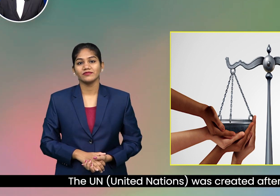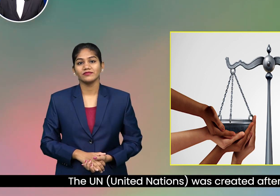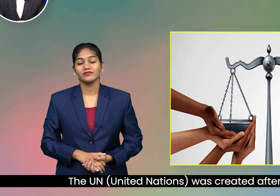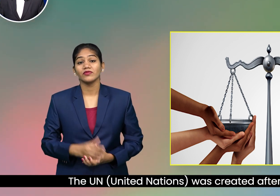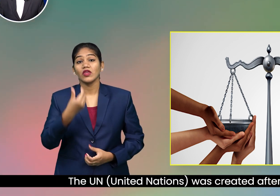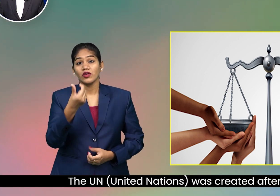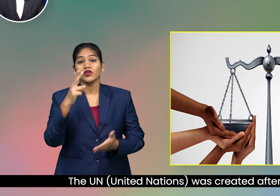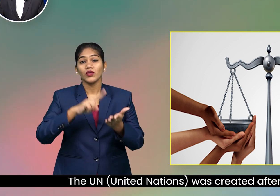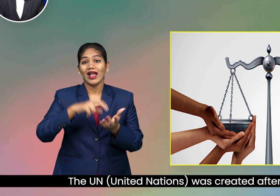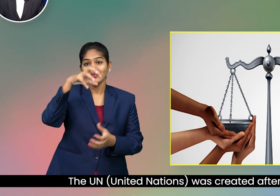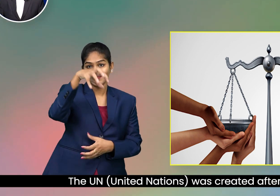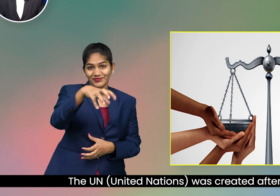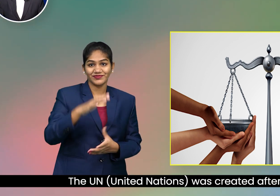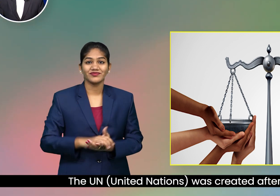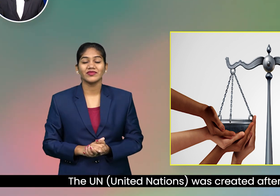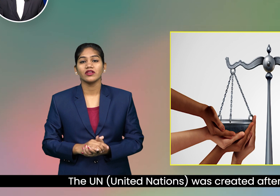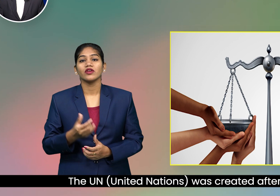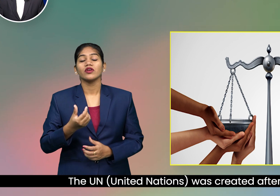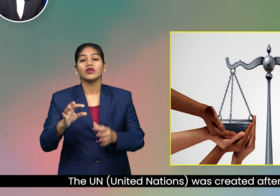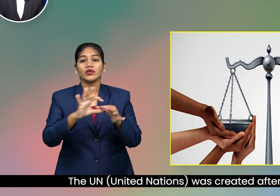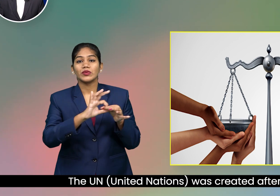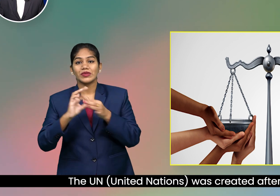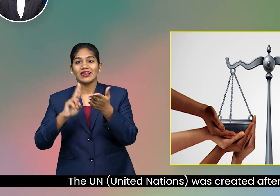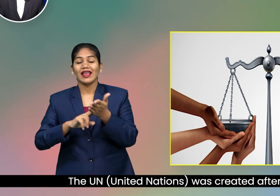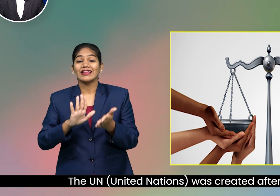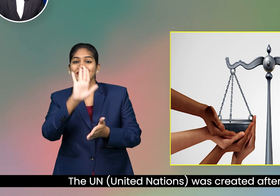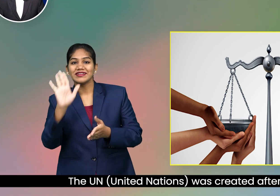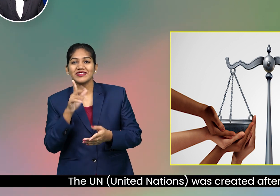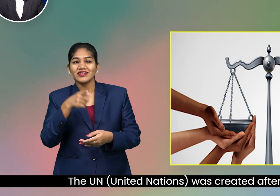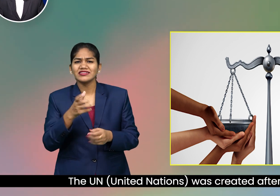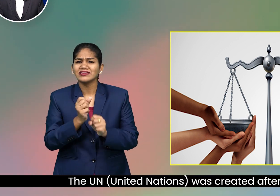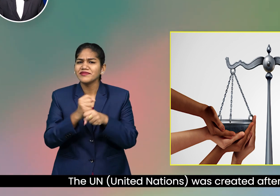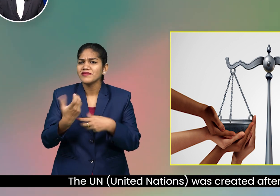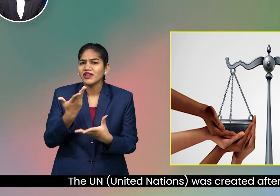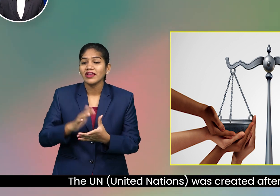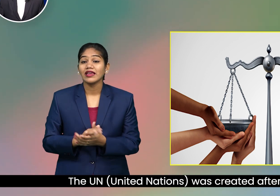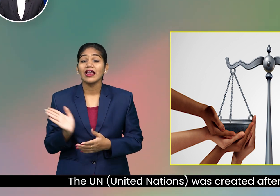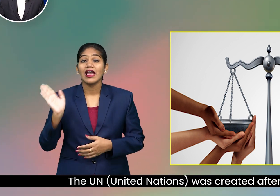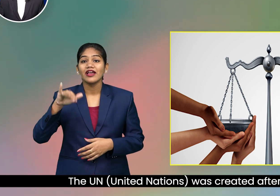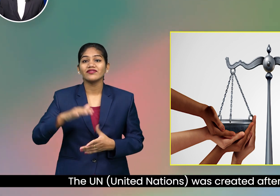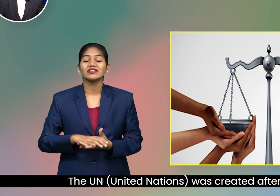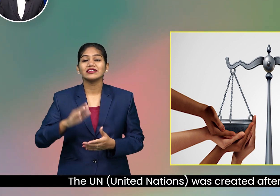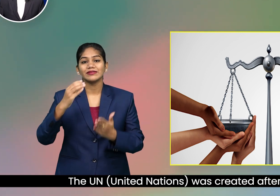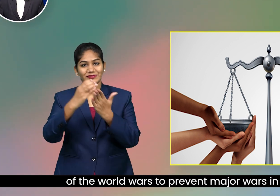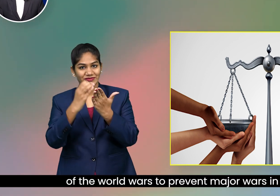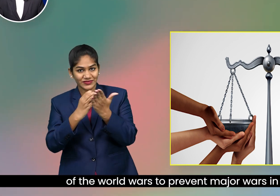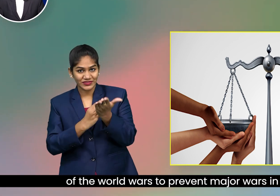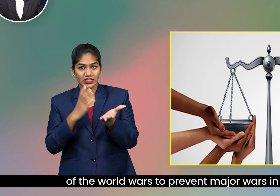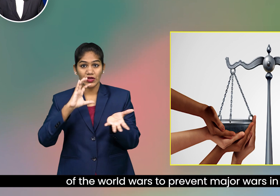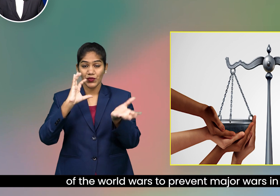The UN, United Nations, was created after the event of the world